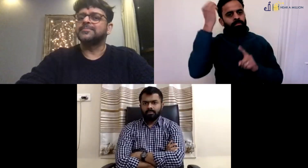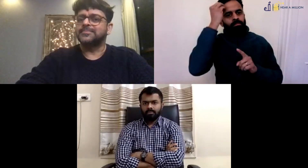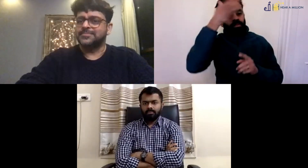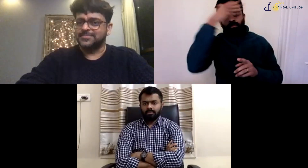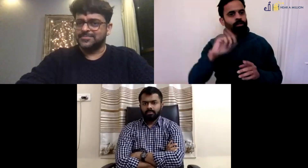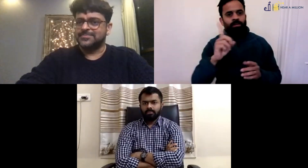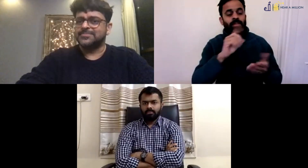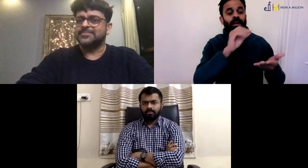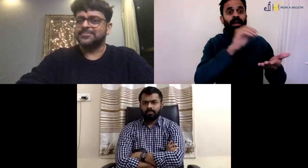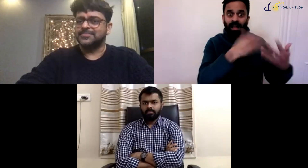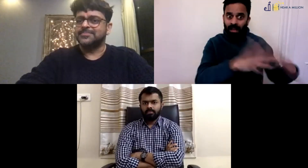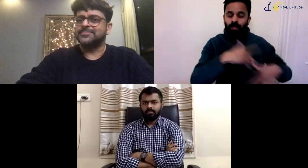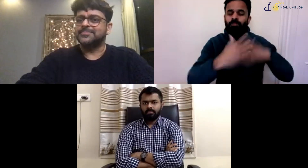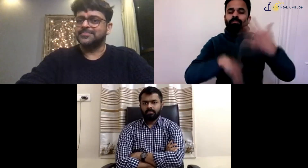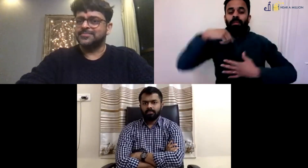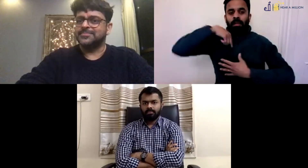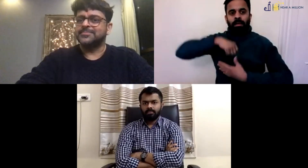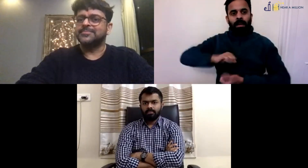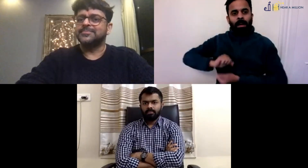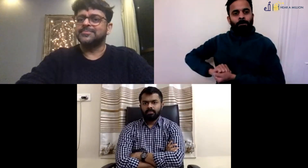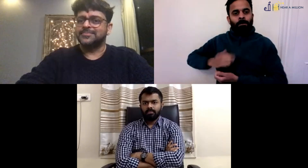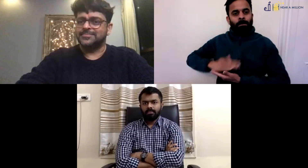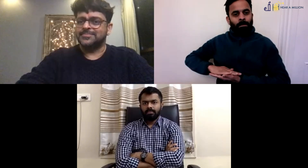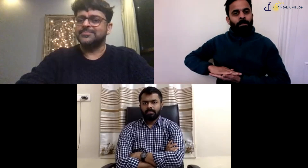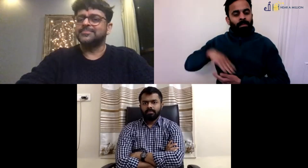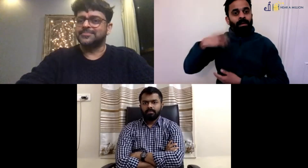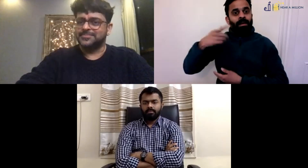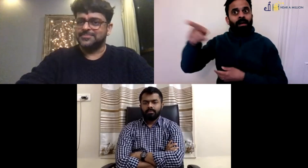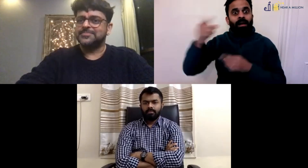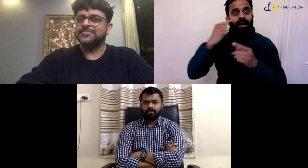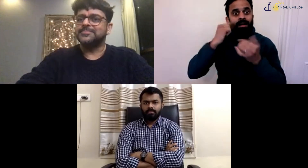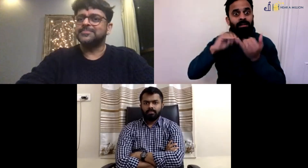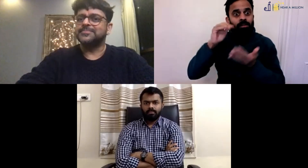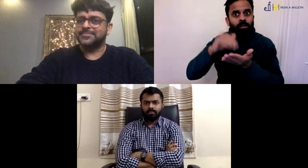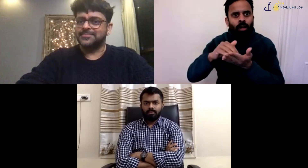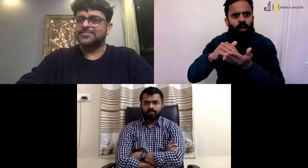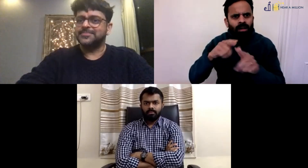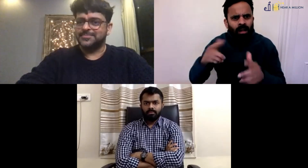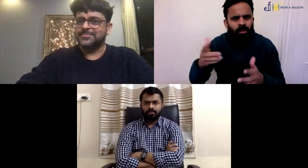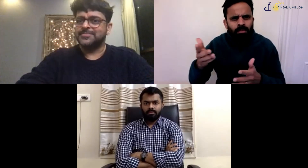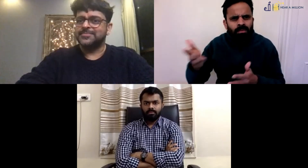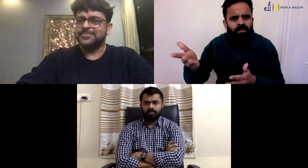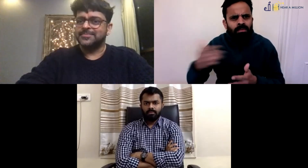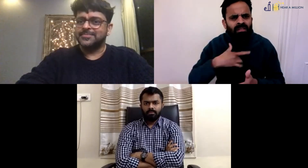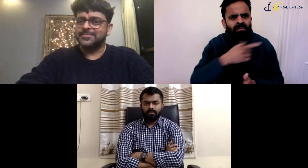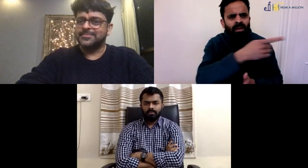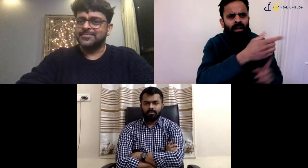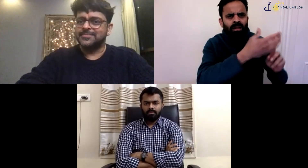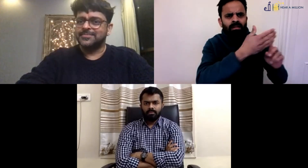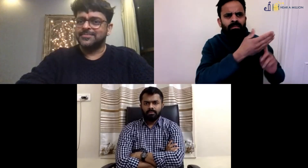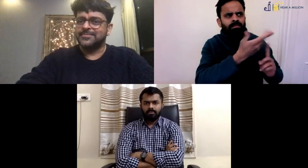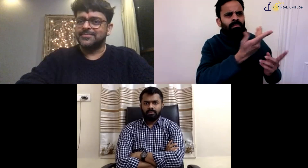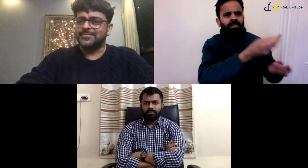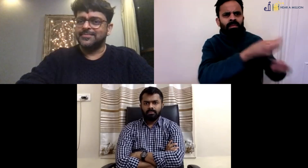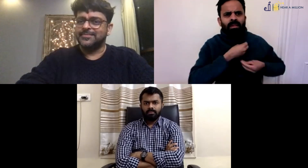everyone have their own spoken languages as their mother language, and mine was kept aside. So that was always